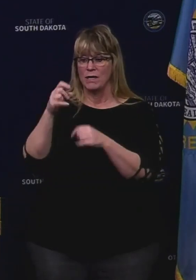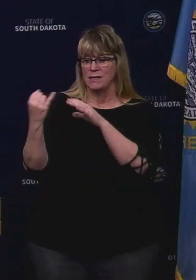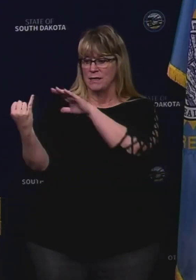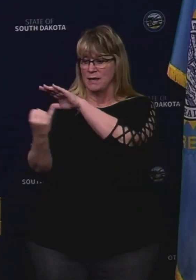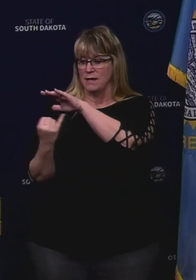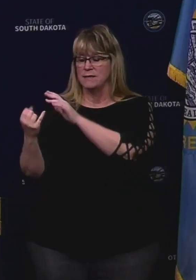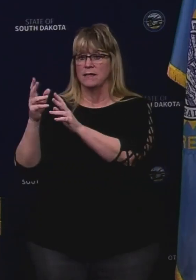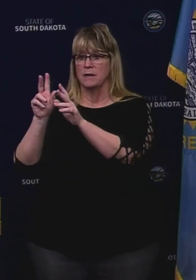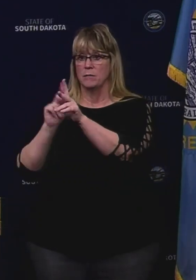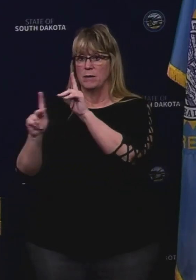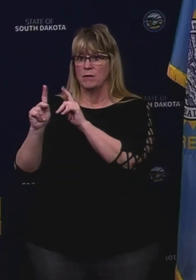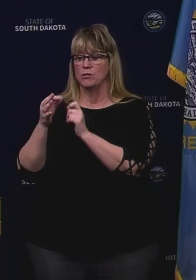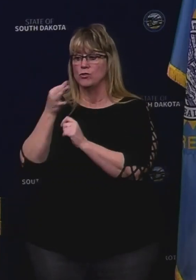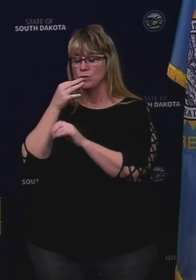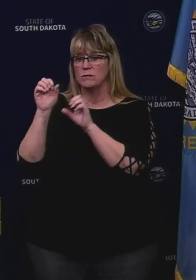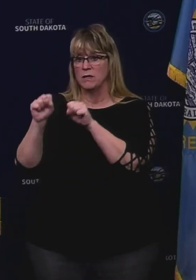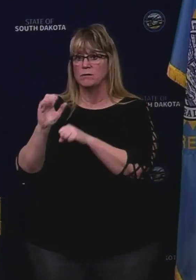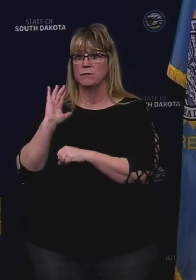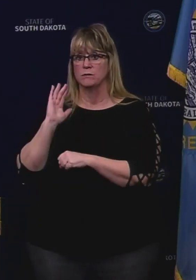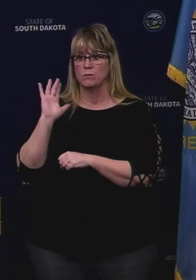those individuals as soon as possible.